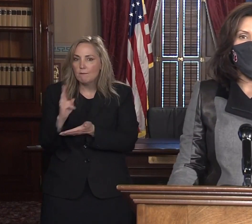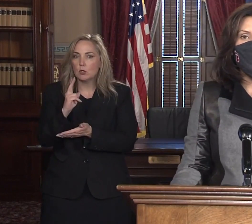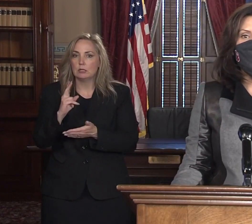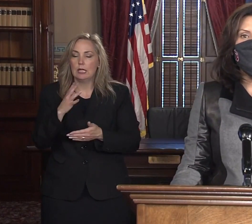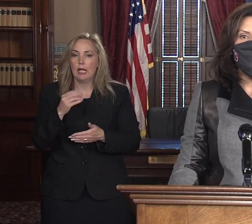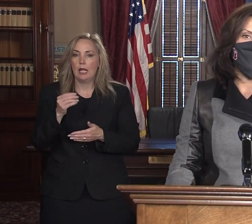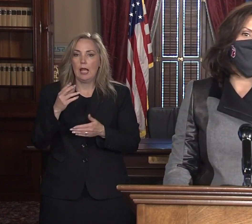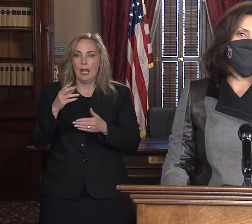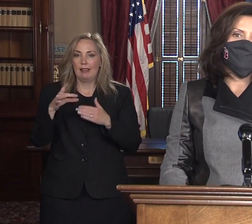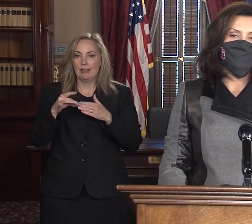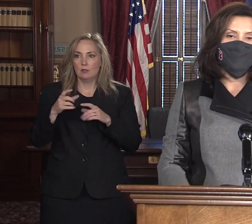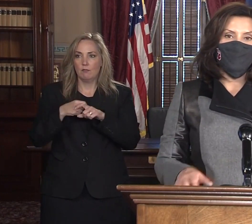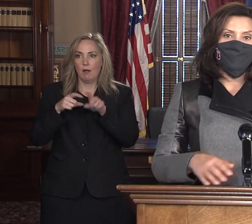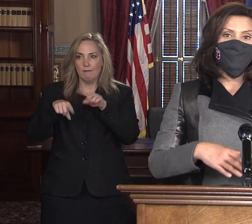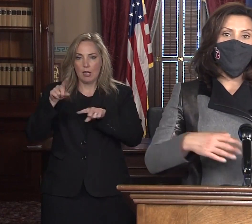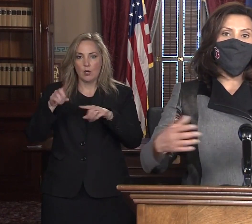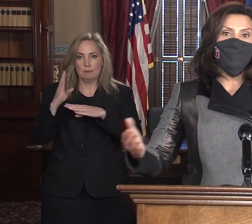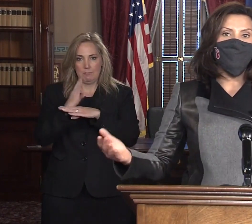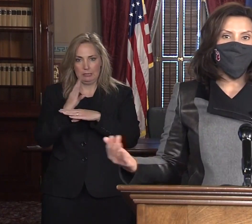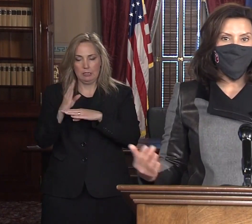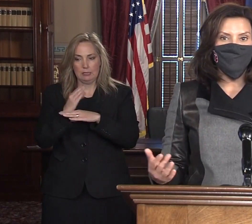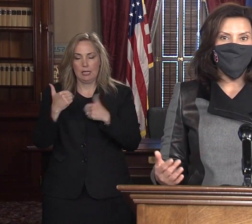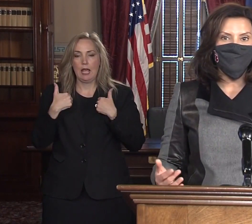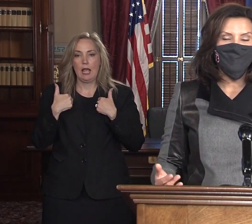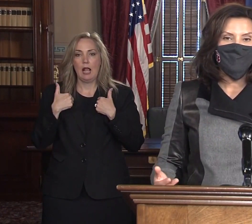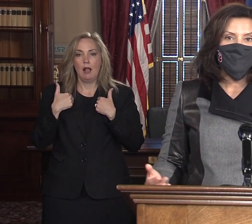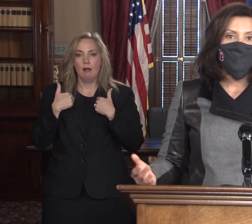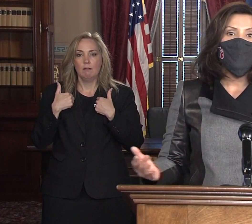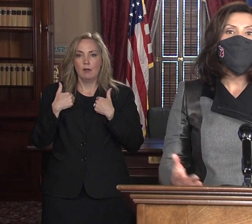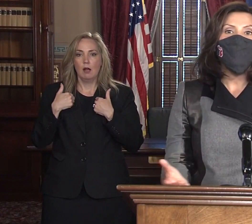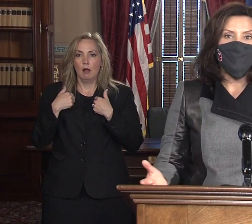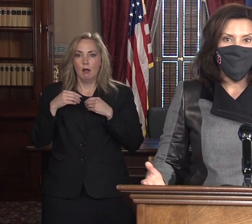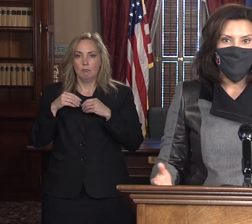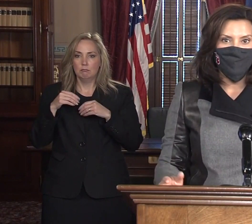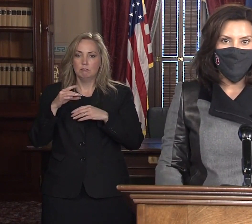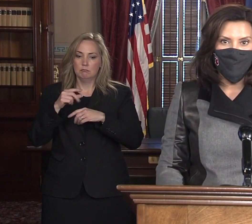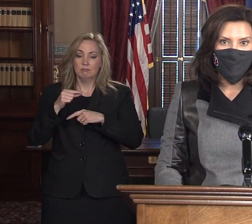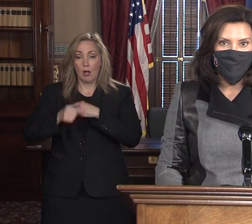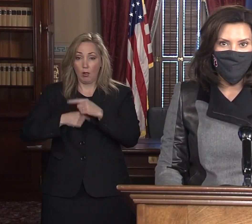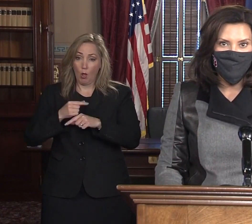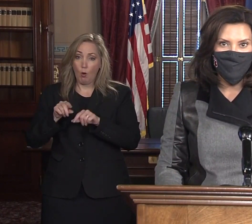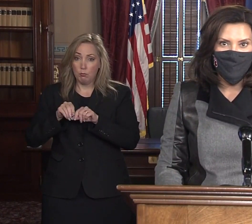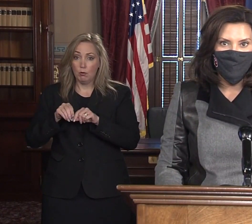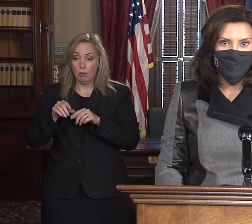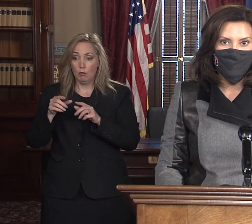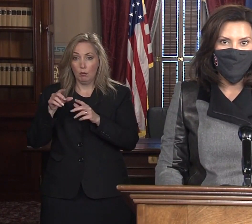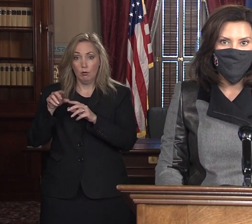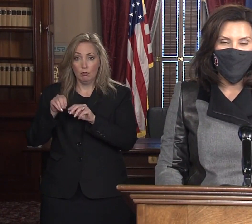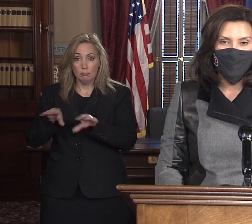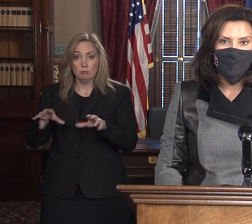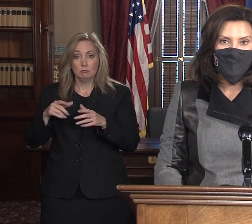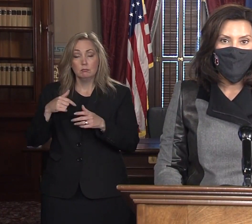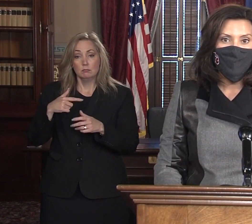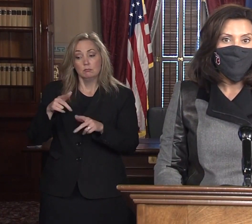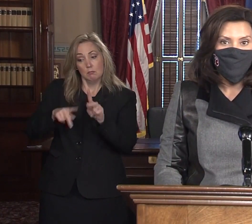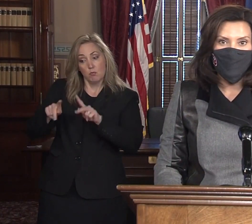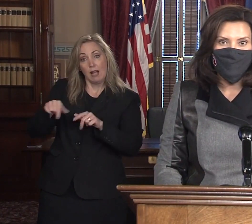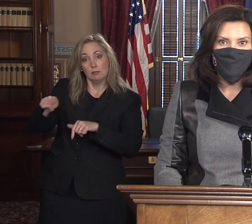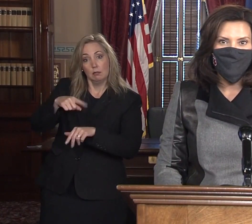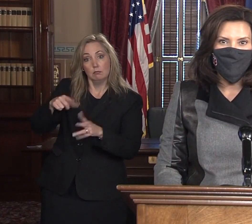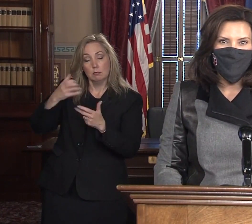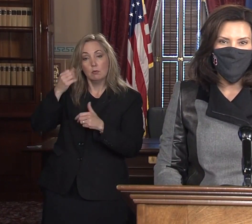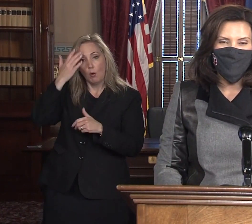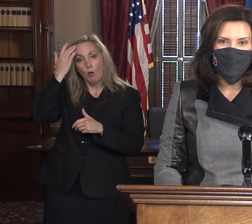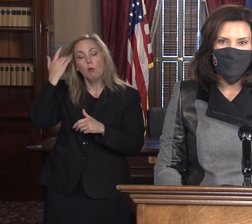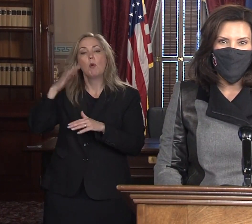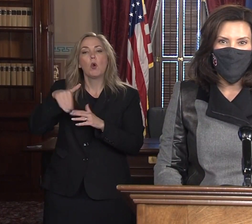from various businesses that have global presence. They're all worried about where our numbers are headed, and that's why we're all